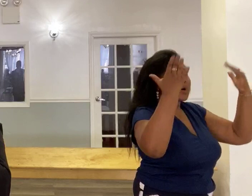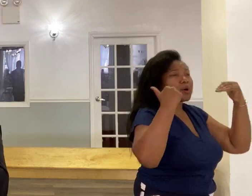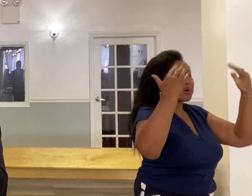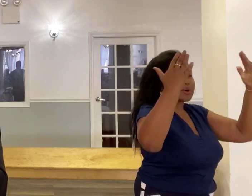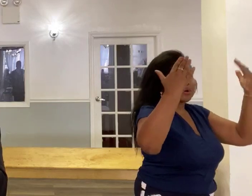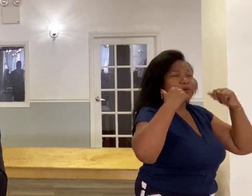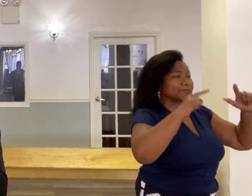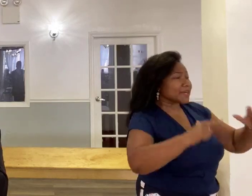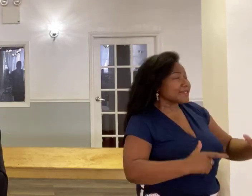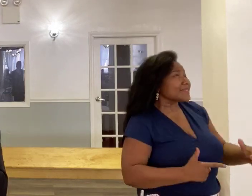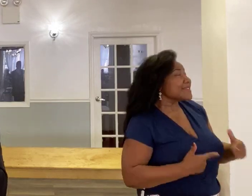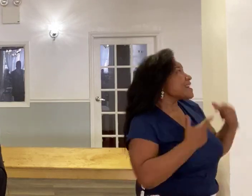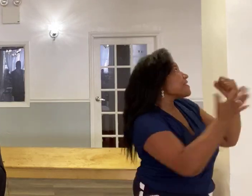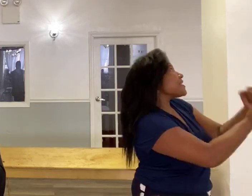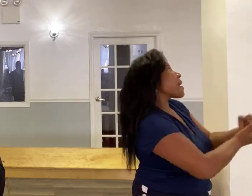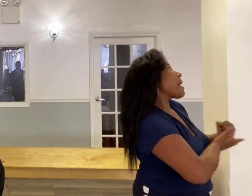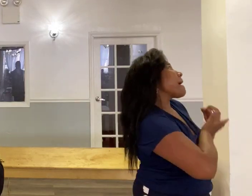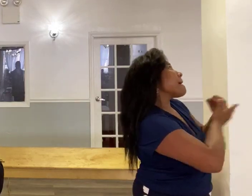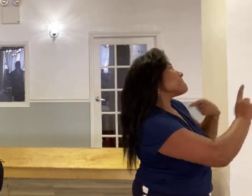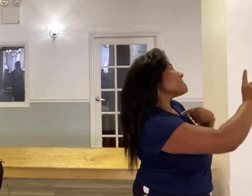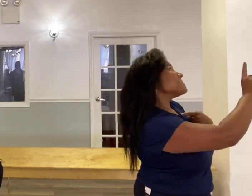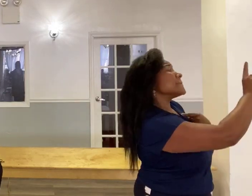alive, help me